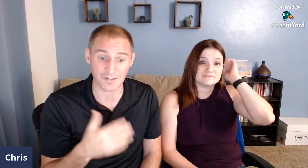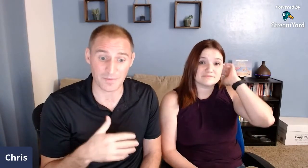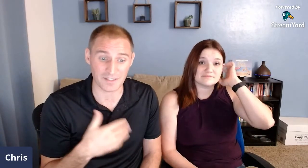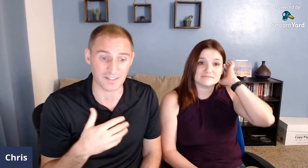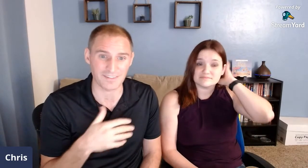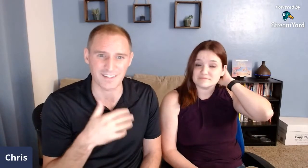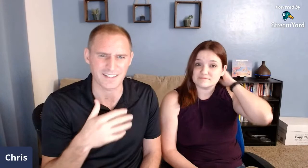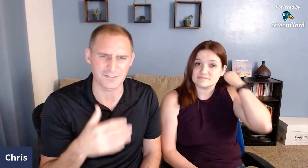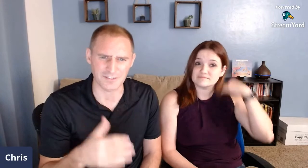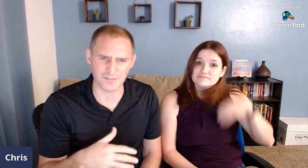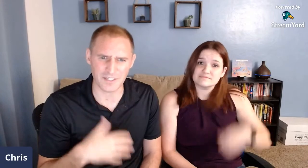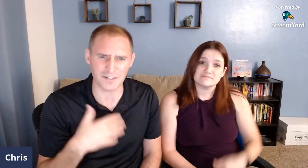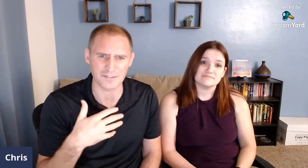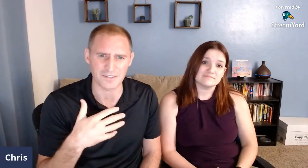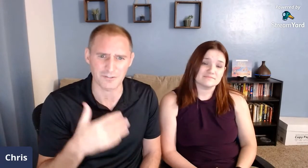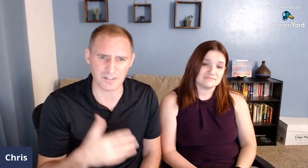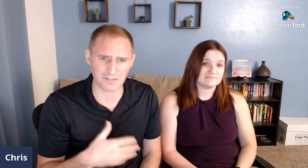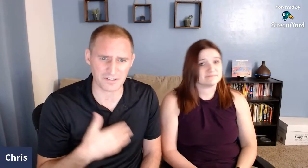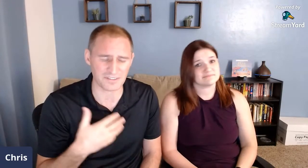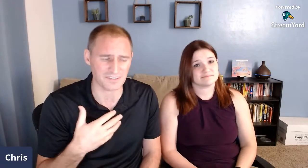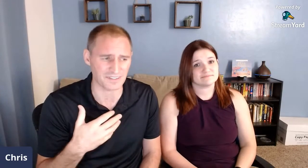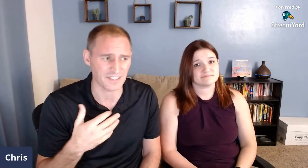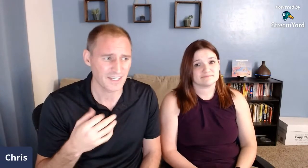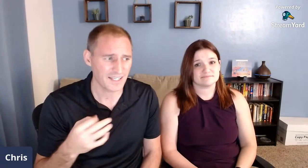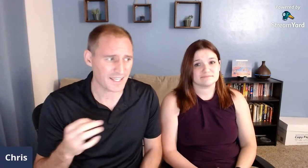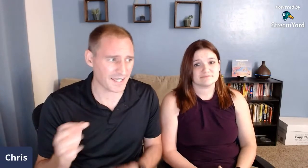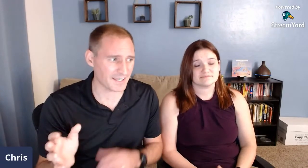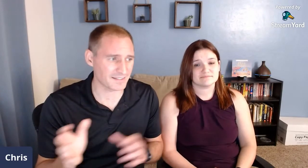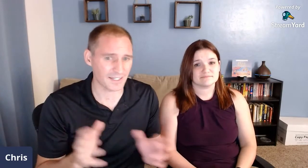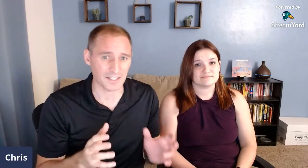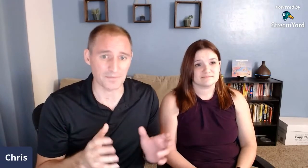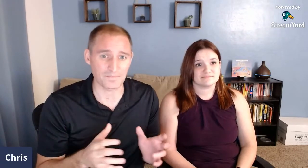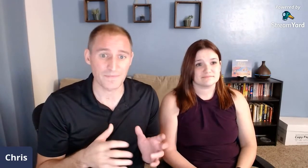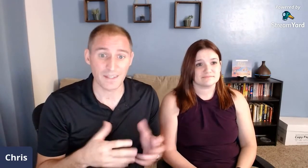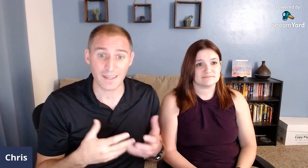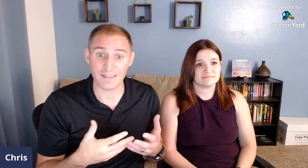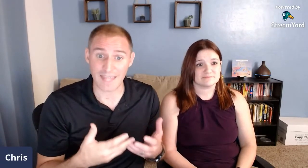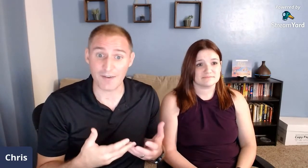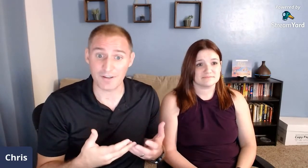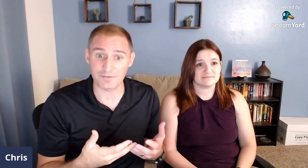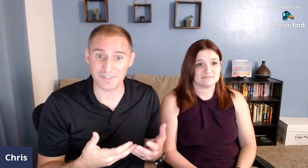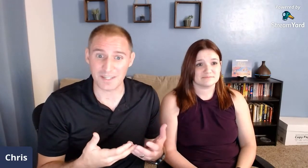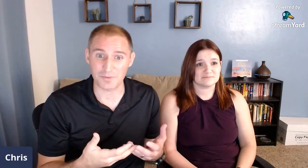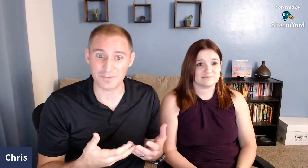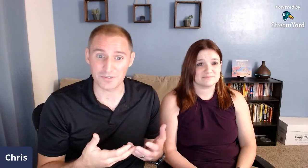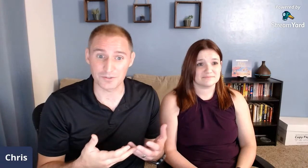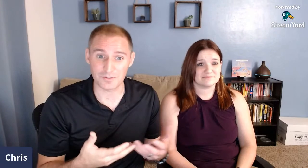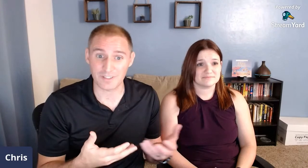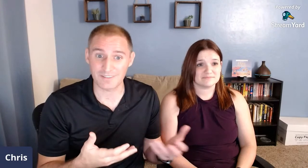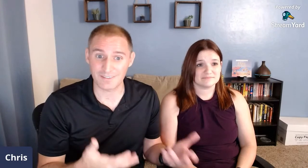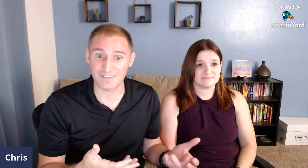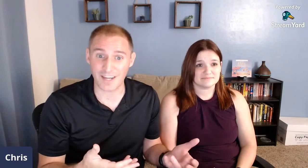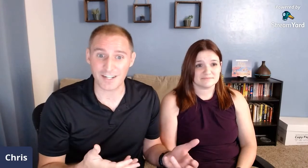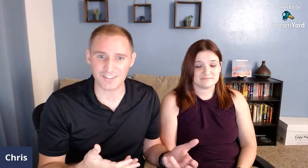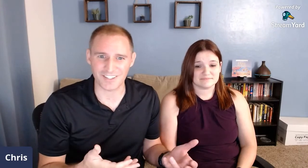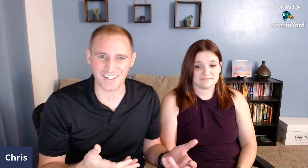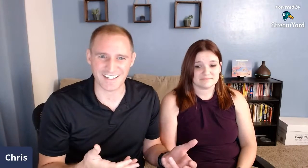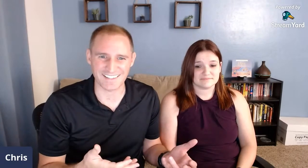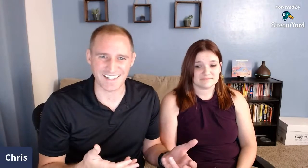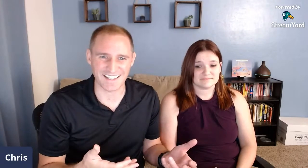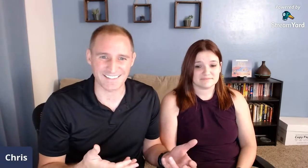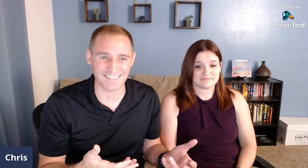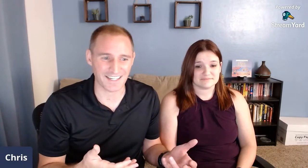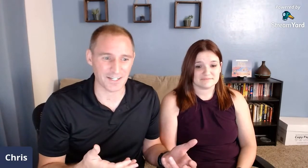language, and so I've been like using your videos and your resources, and now I was able to talk to